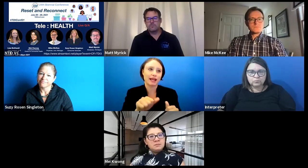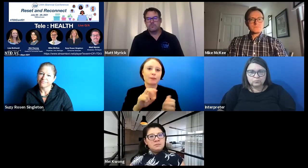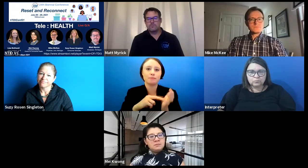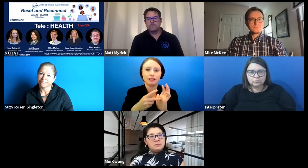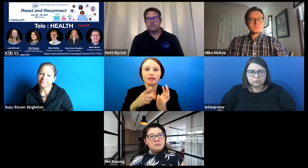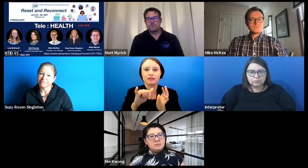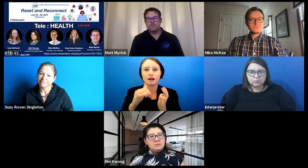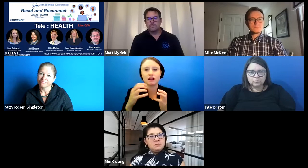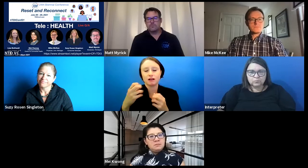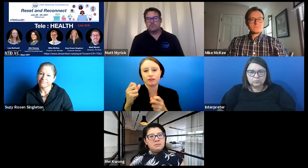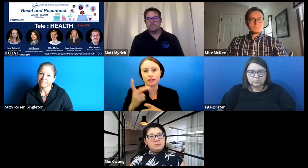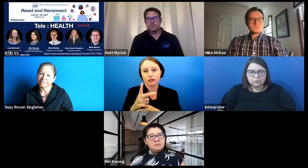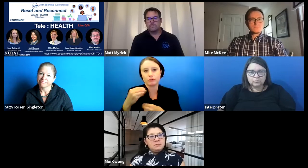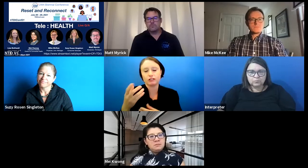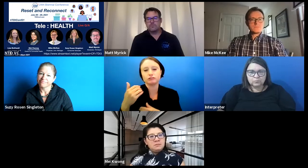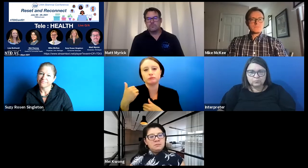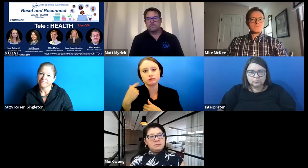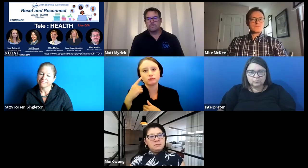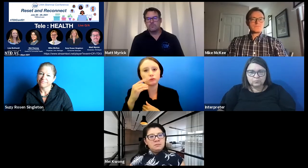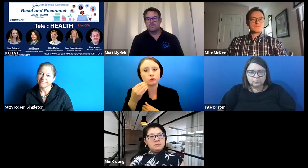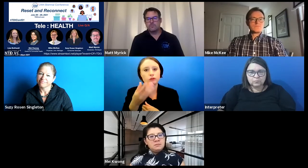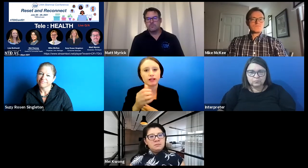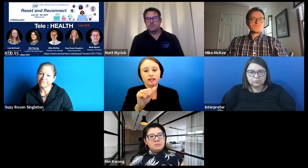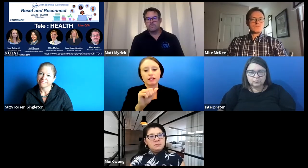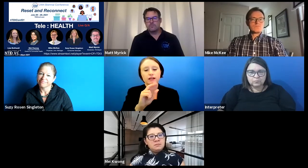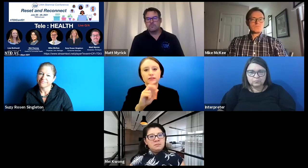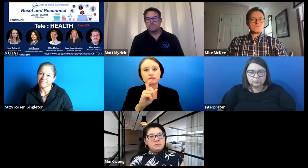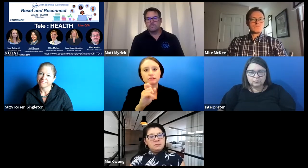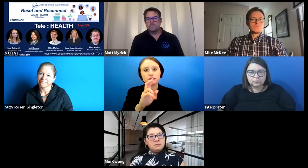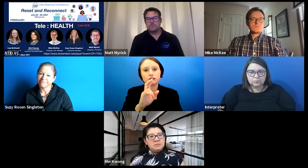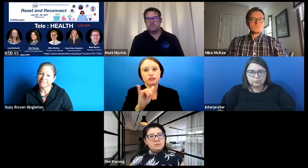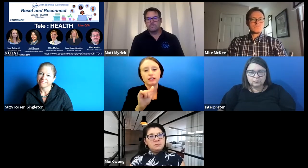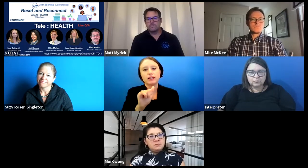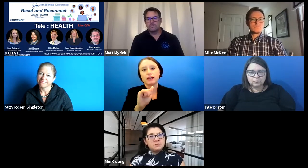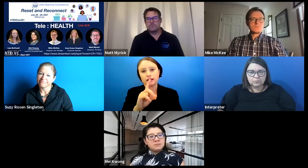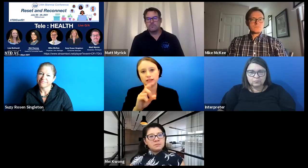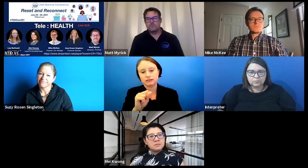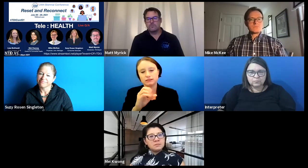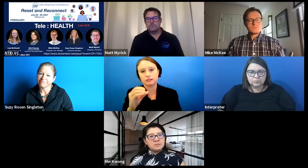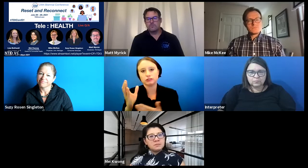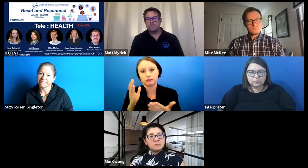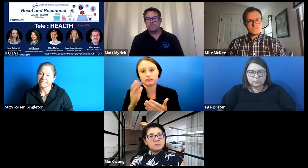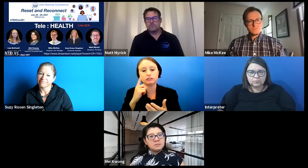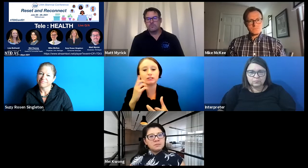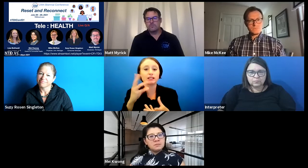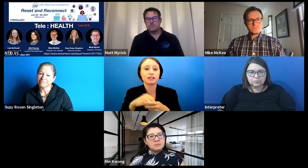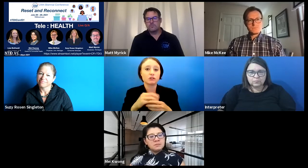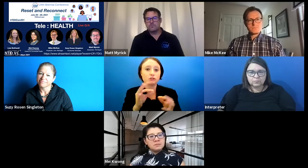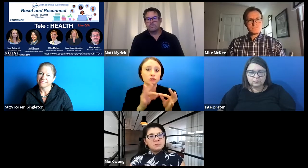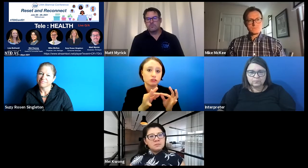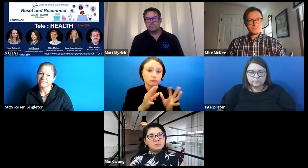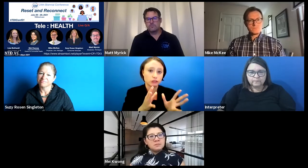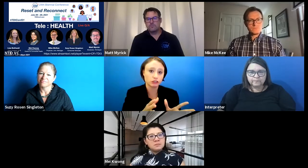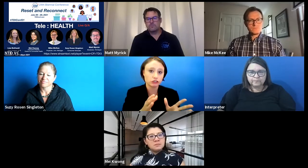So effective communication can mean that the care provider is responsible to provide those auxiliary aids